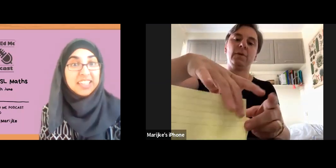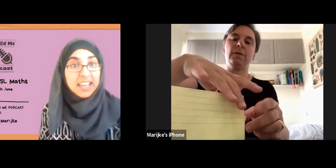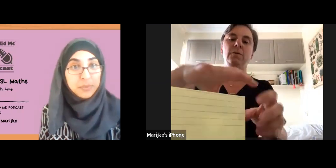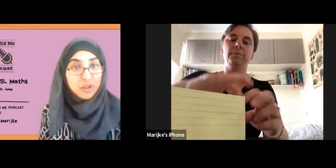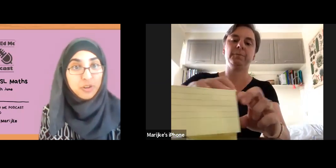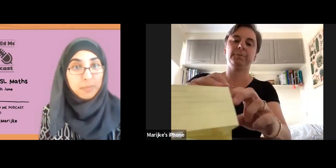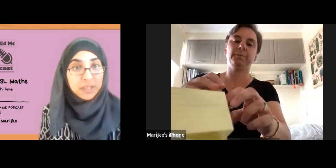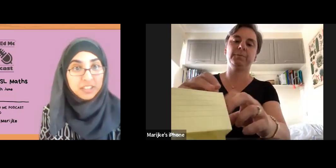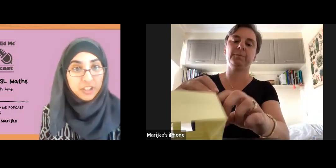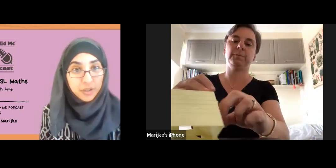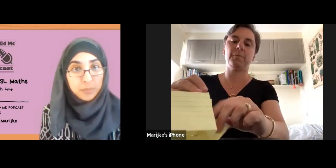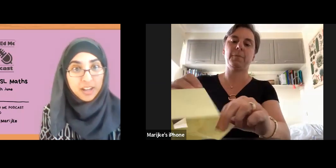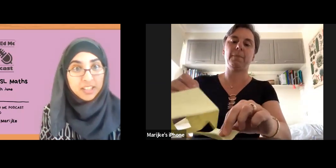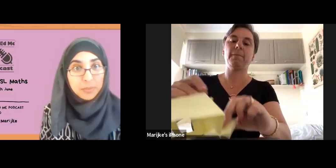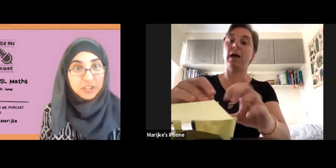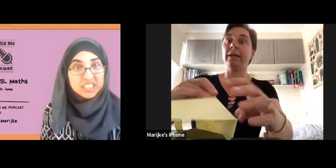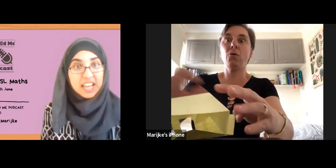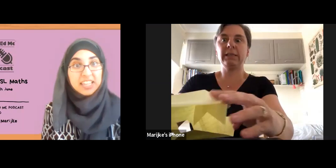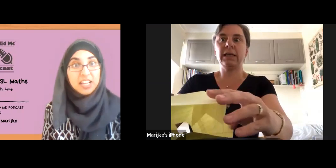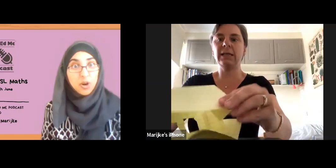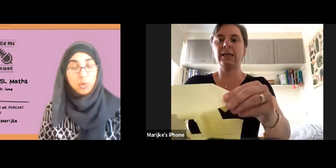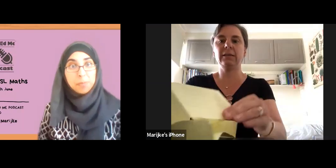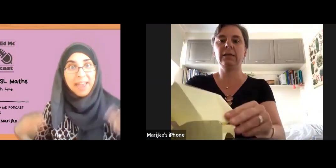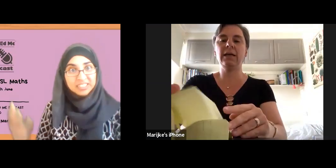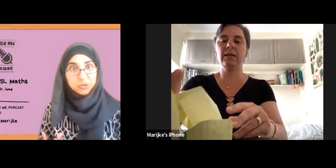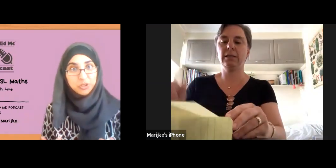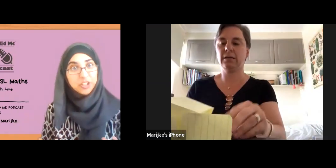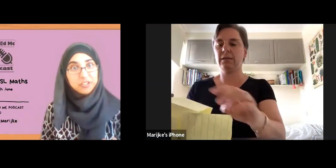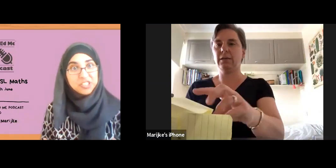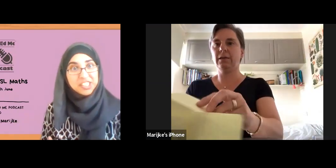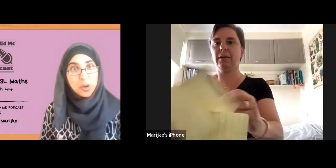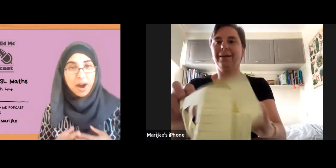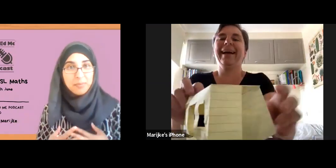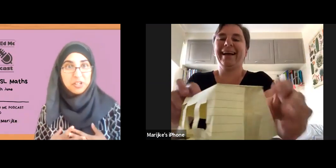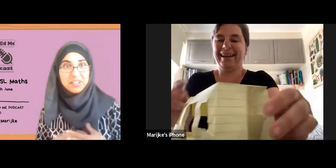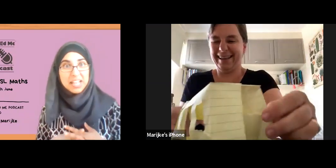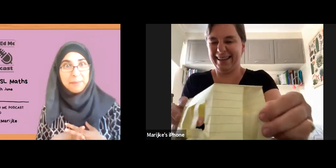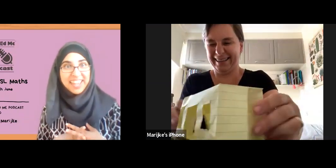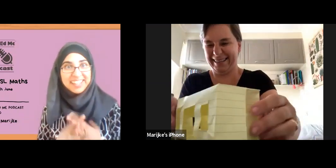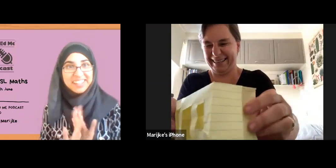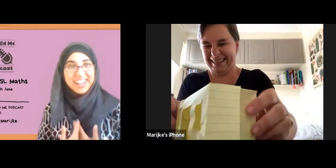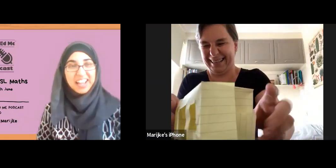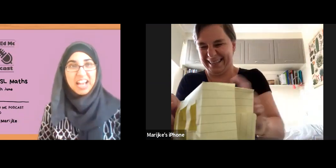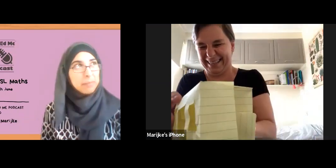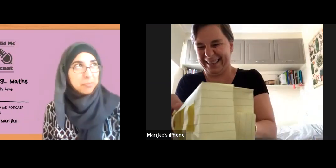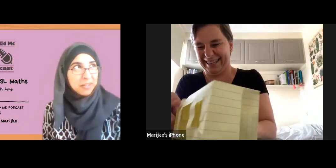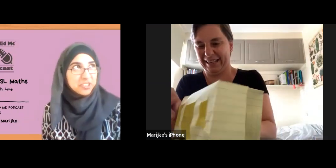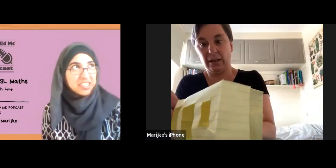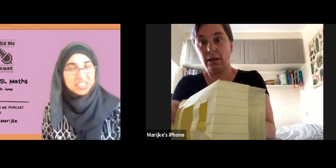it in with your B&Q work, where you can say, exactly. Which paint would you use? Why would you use that paint? How much paint would you need to